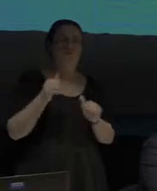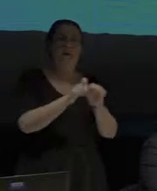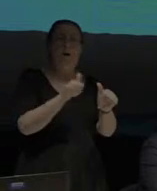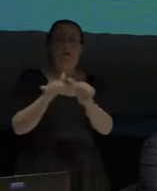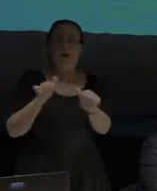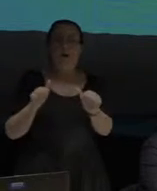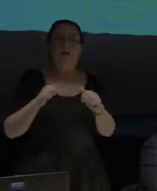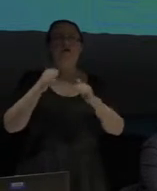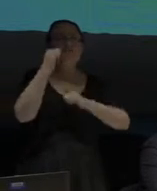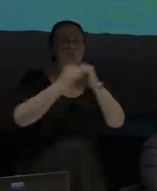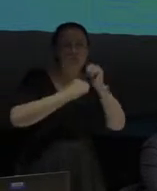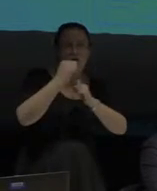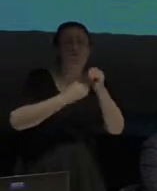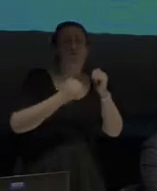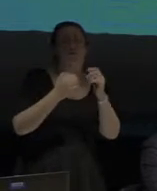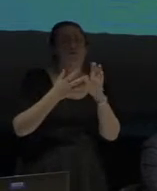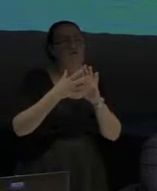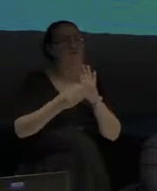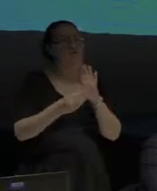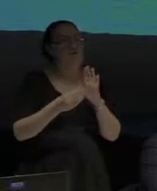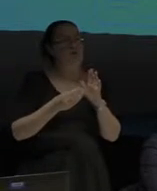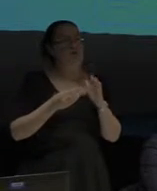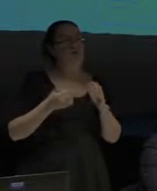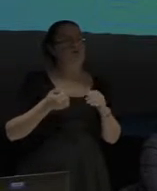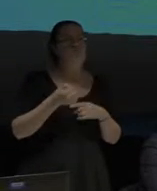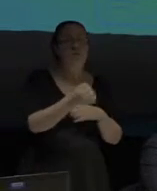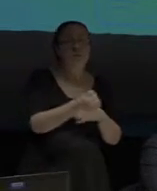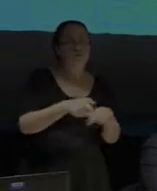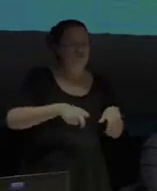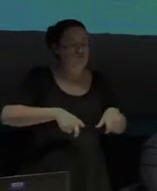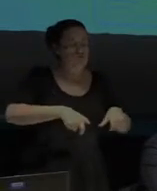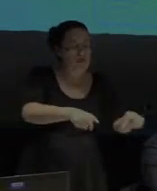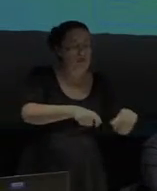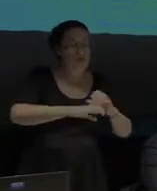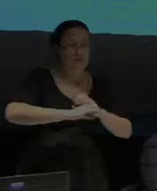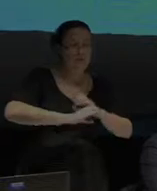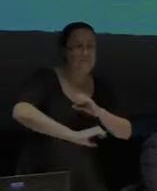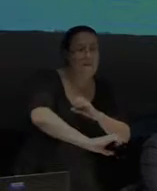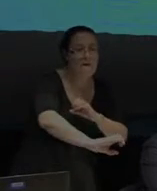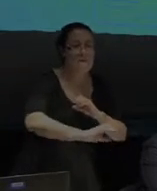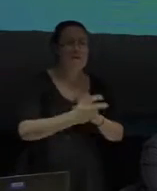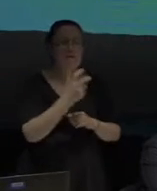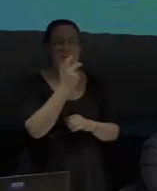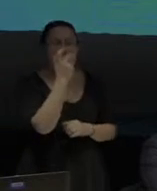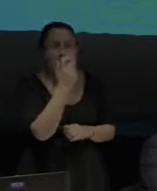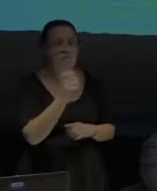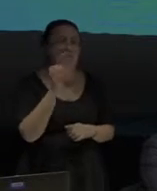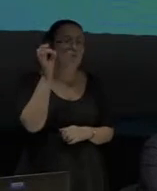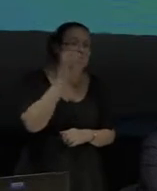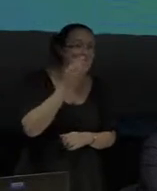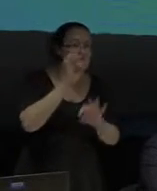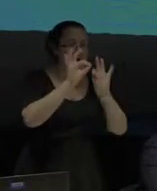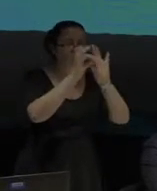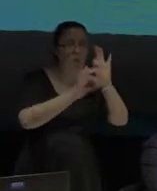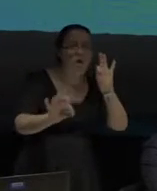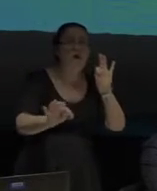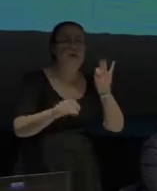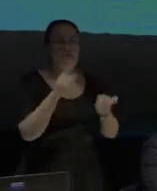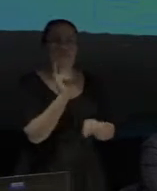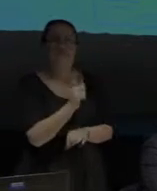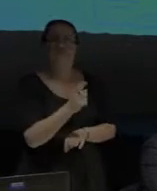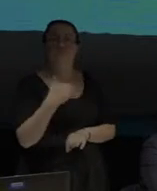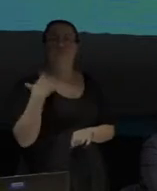especially rail. So think tracks, trains, pipes, wires, gas, water. And what we